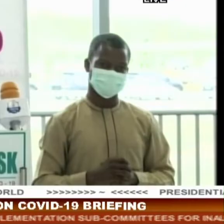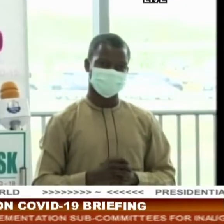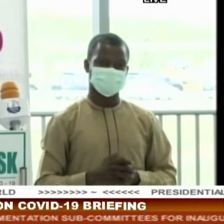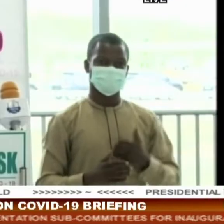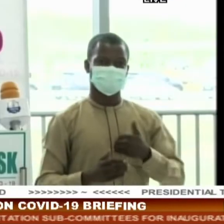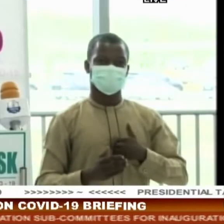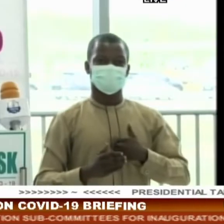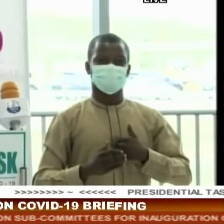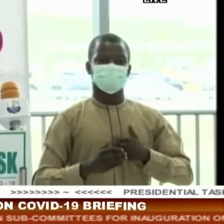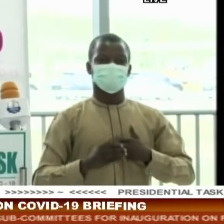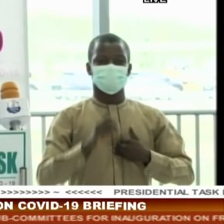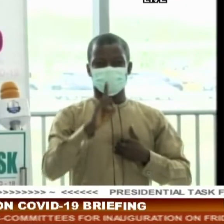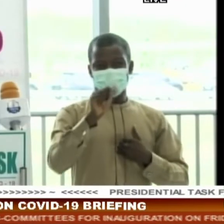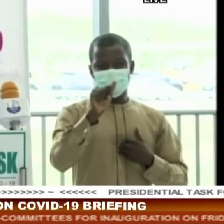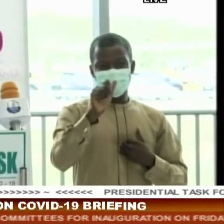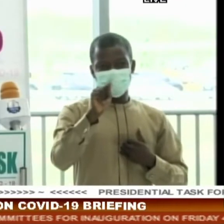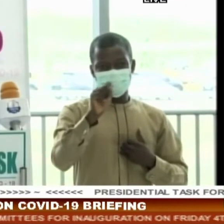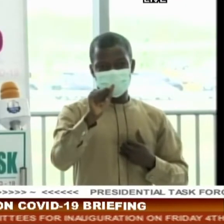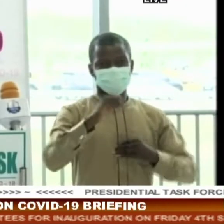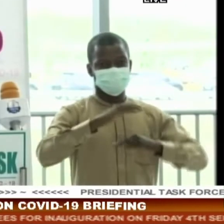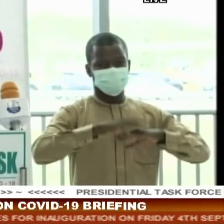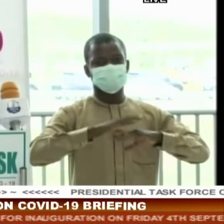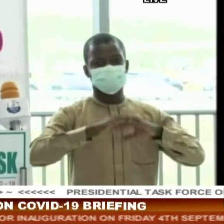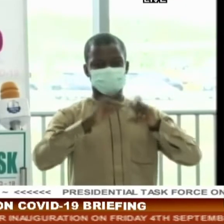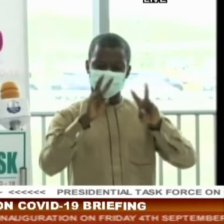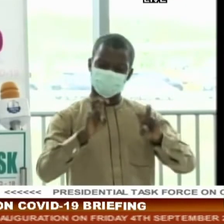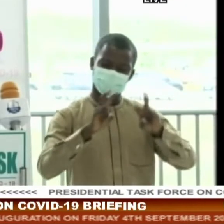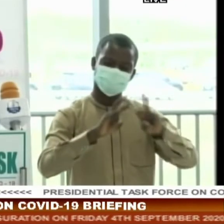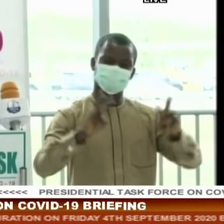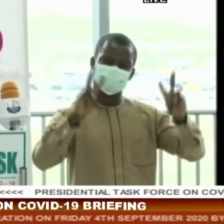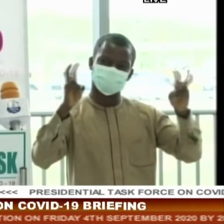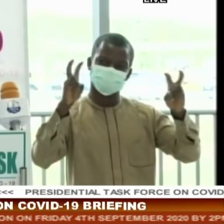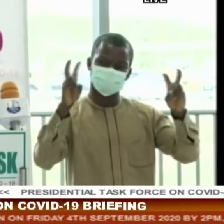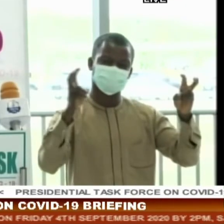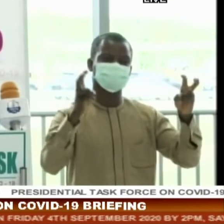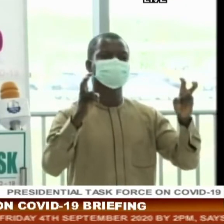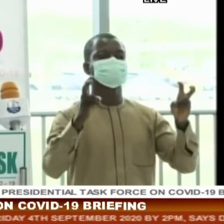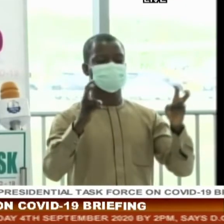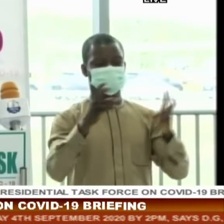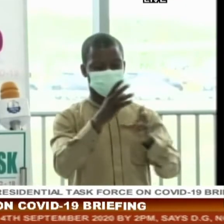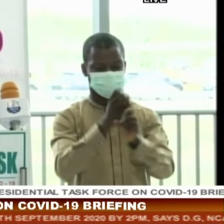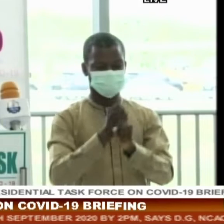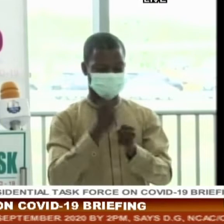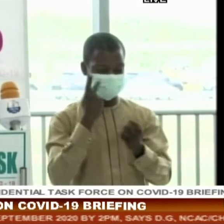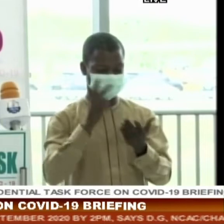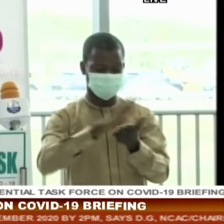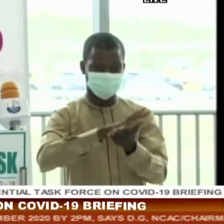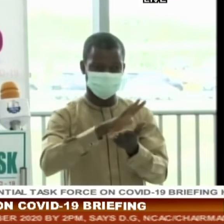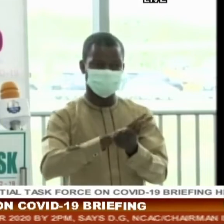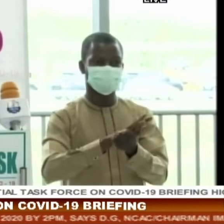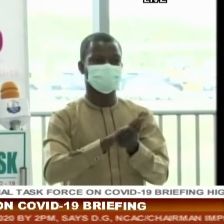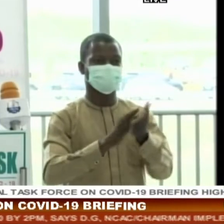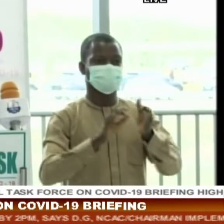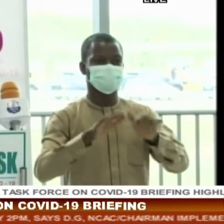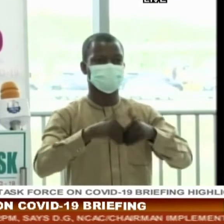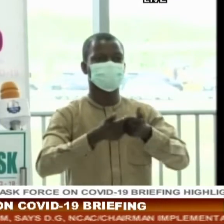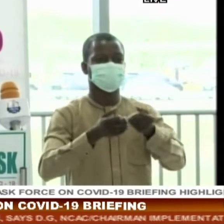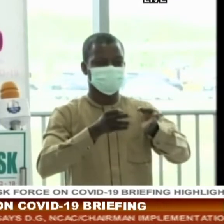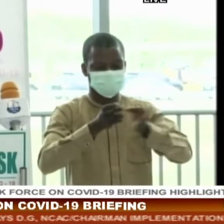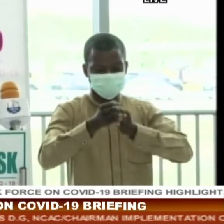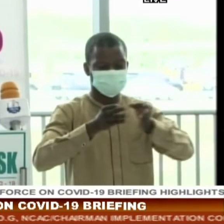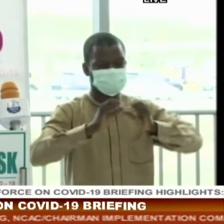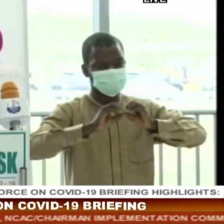tables when you get my statement that illustrate the situation of the CFR and